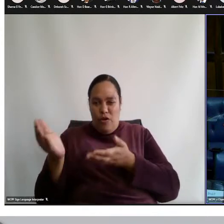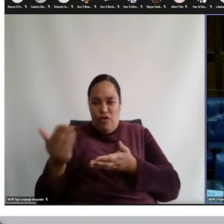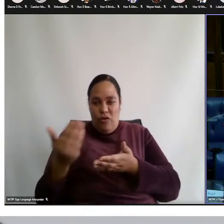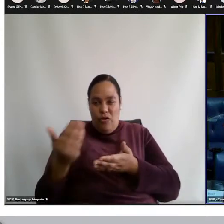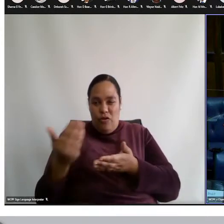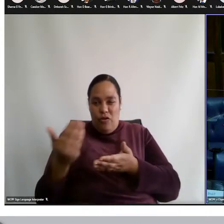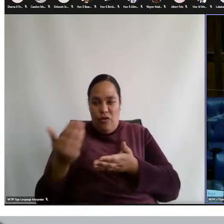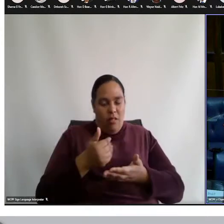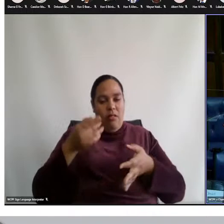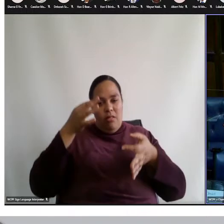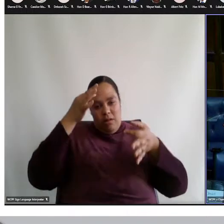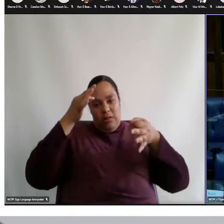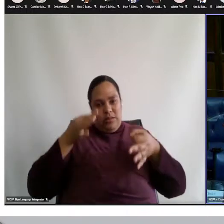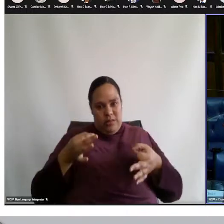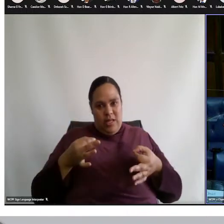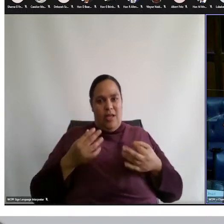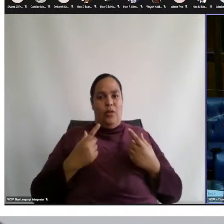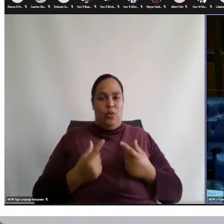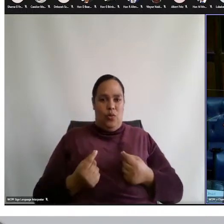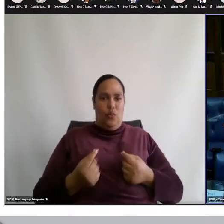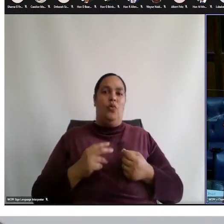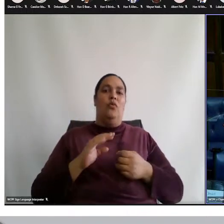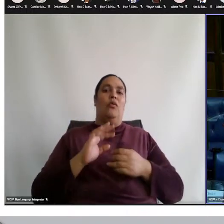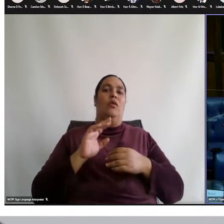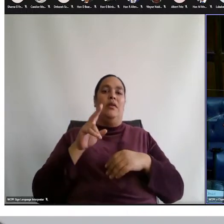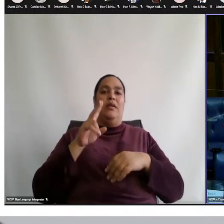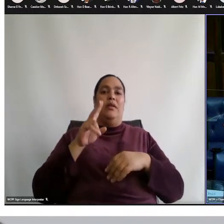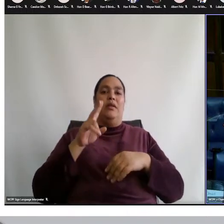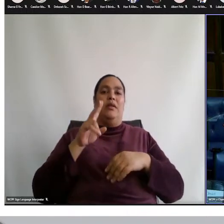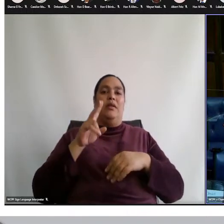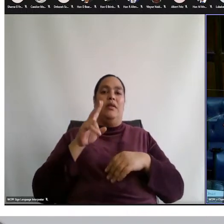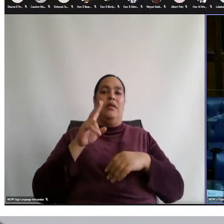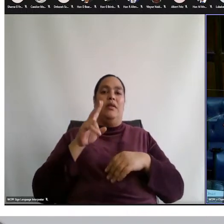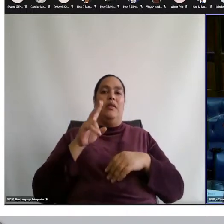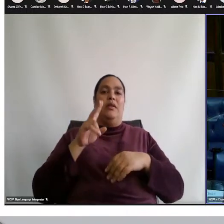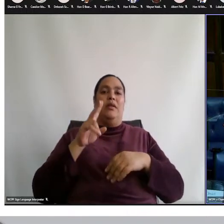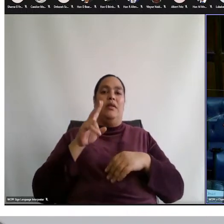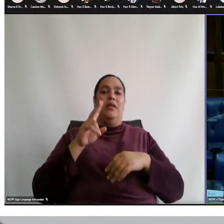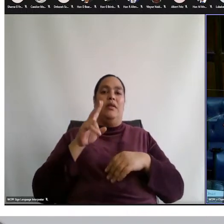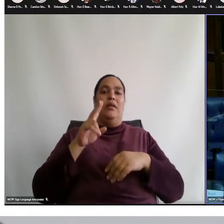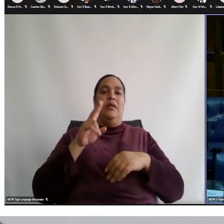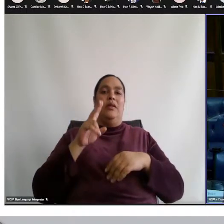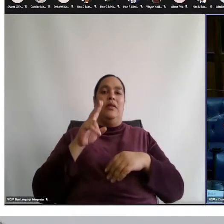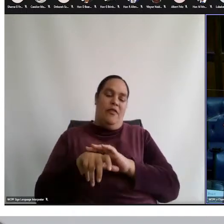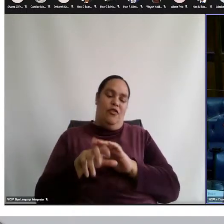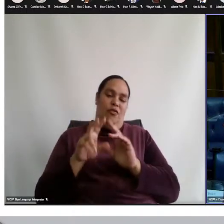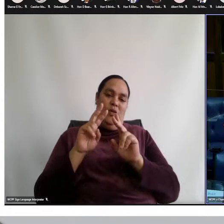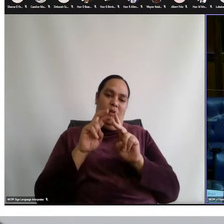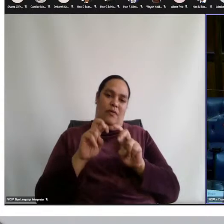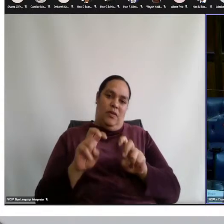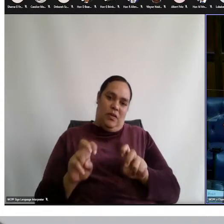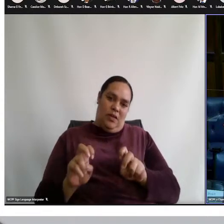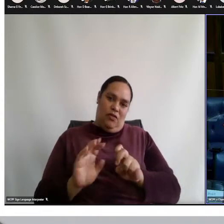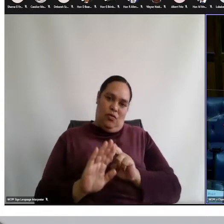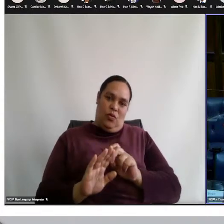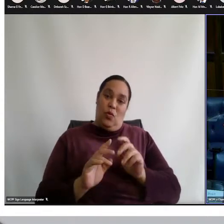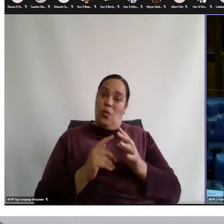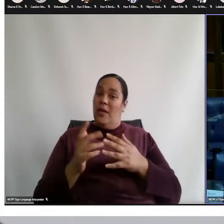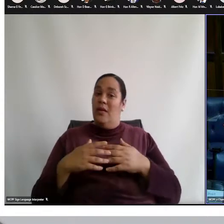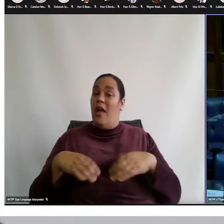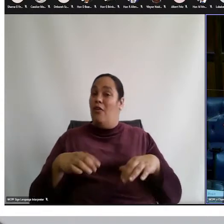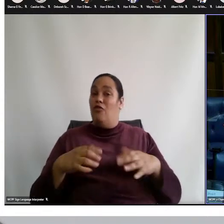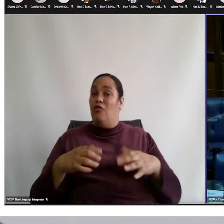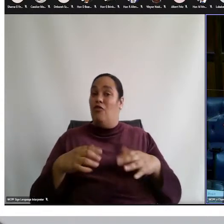taking a decision on the necessity of provincial investigation. Any action